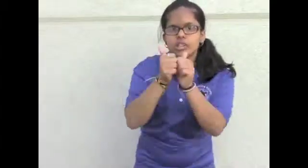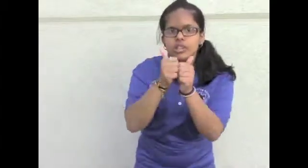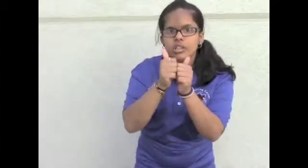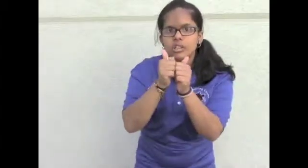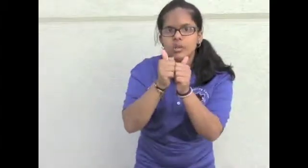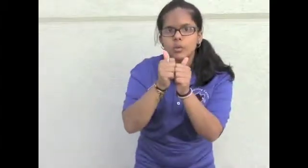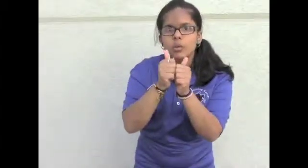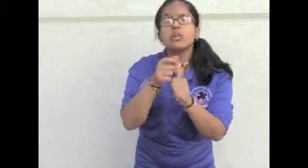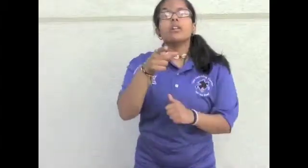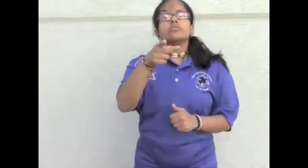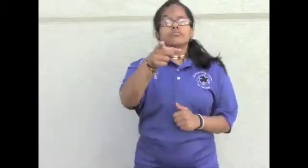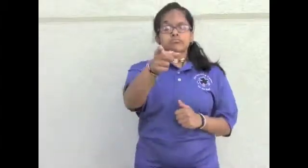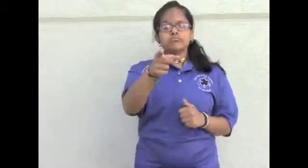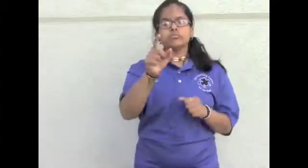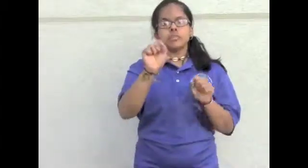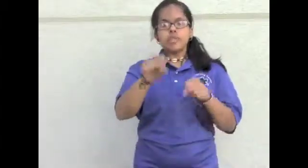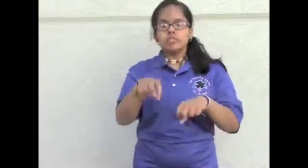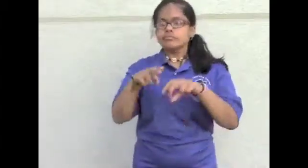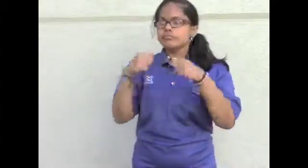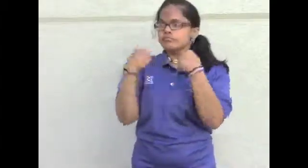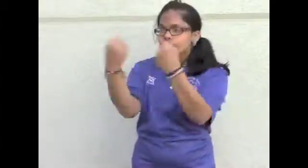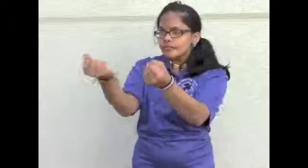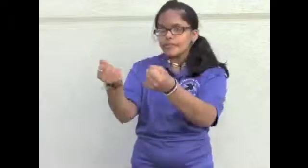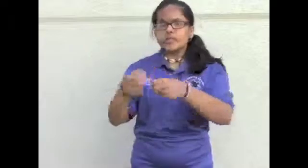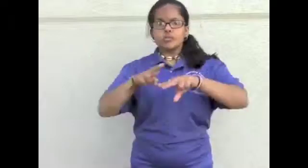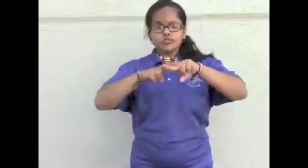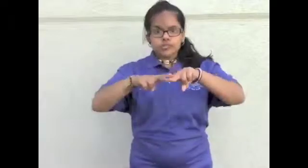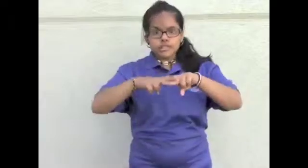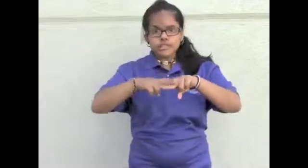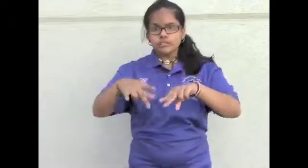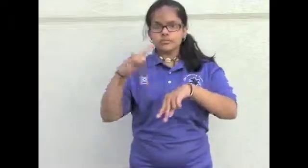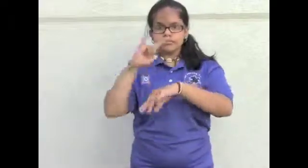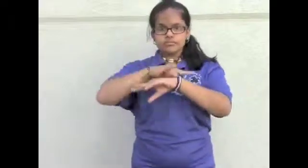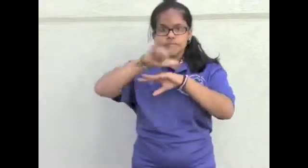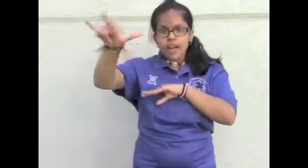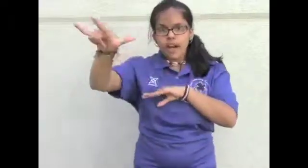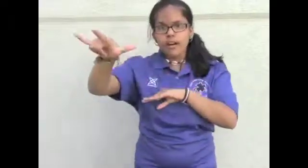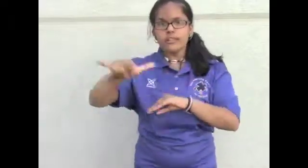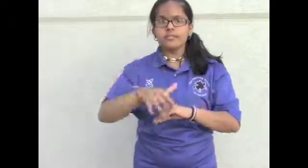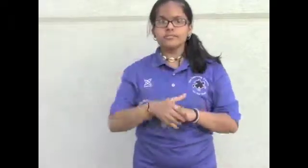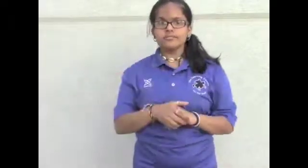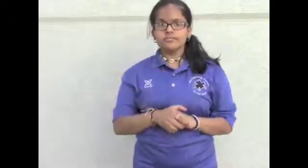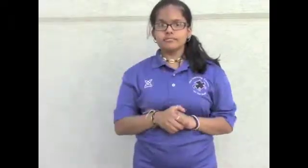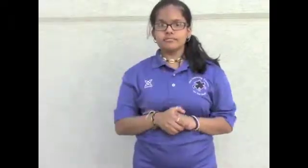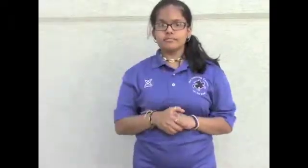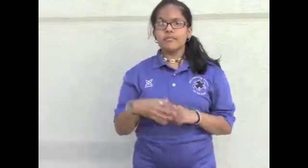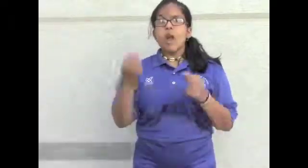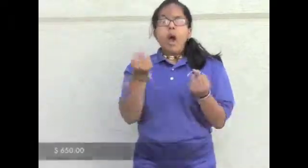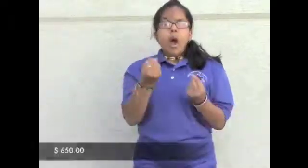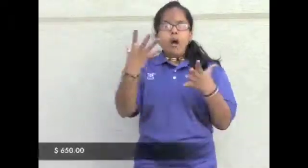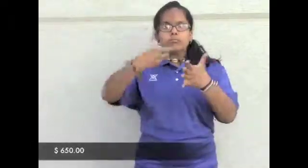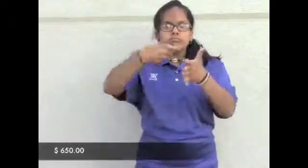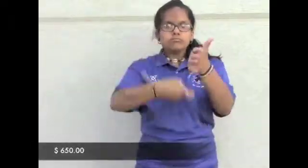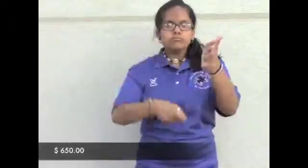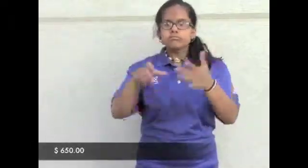So if you don't live in Rochester, you might be wondering how you're going to get there. You can drive, take a train, or fly